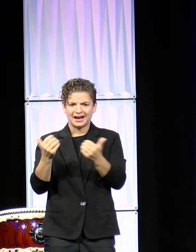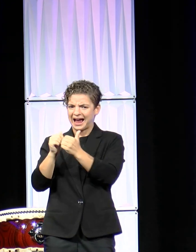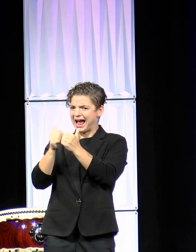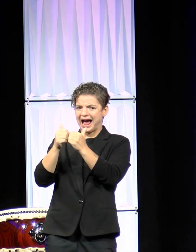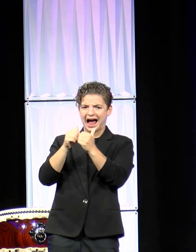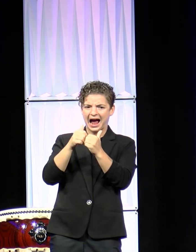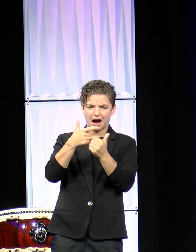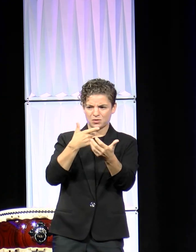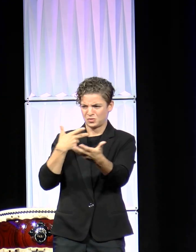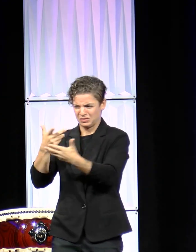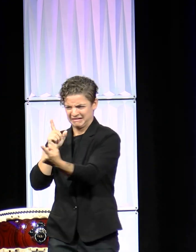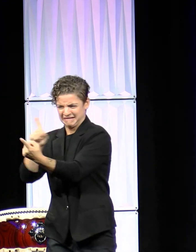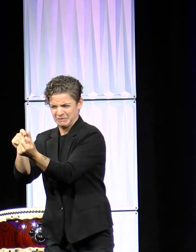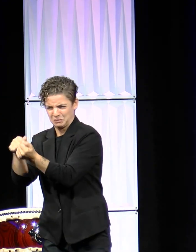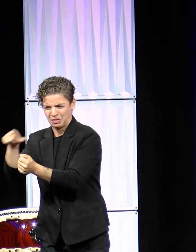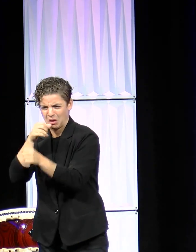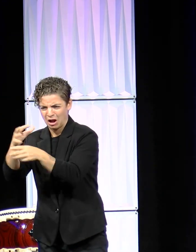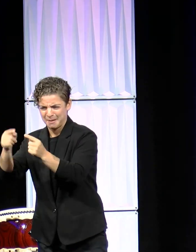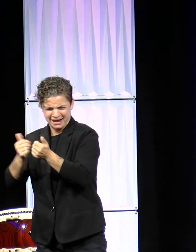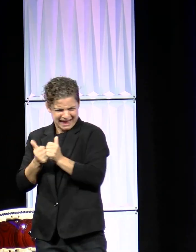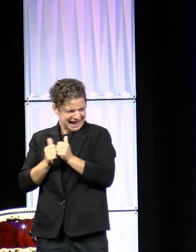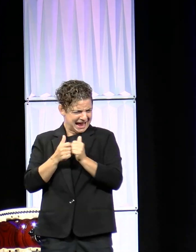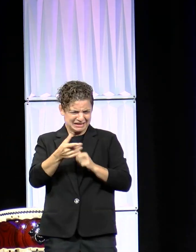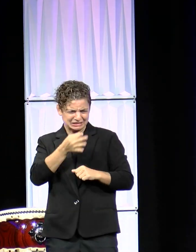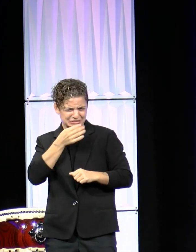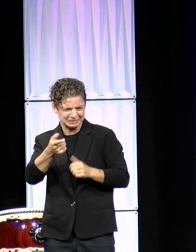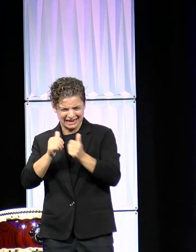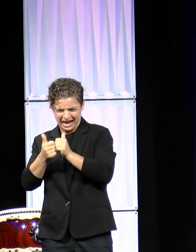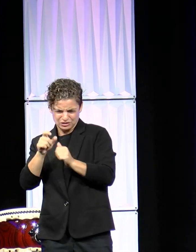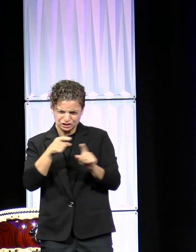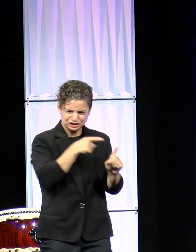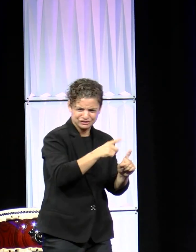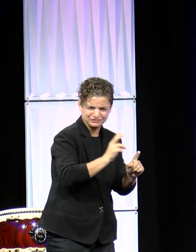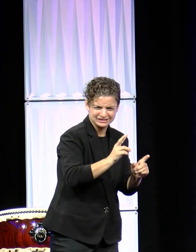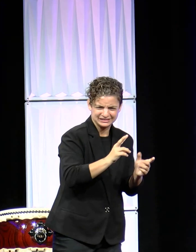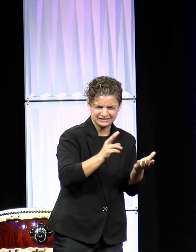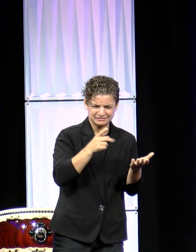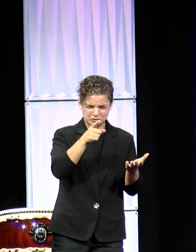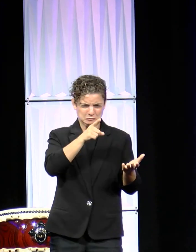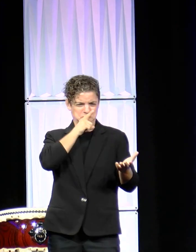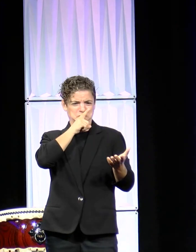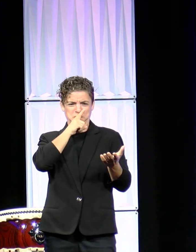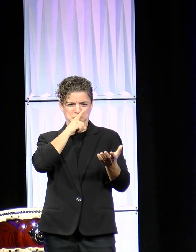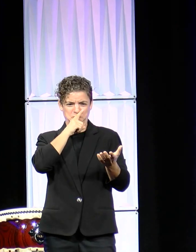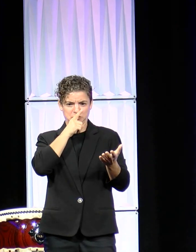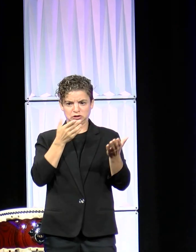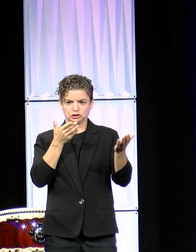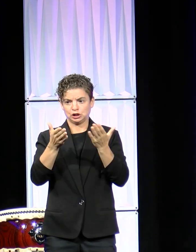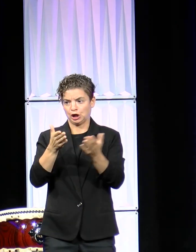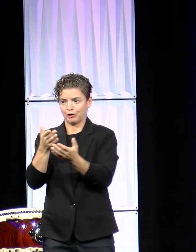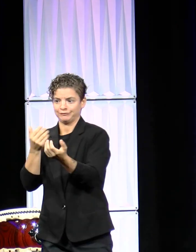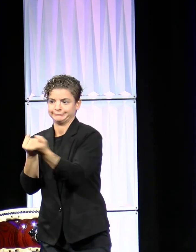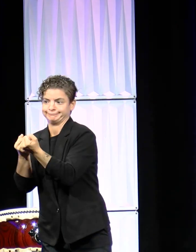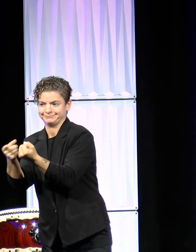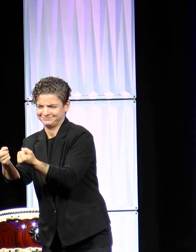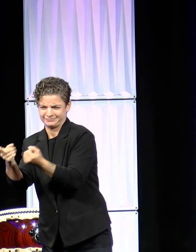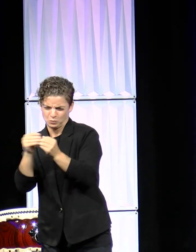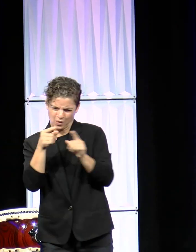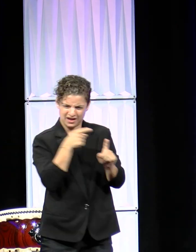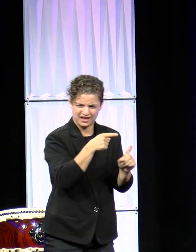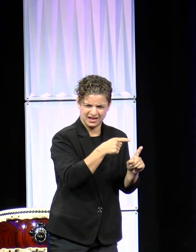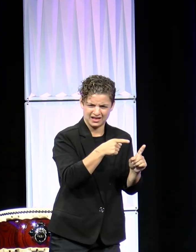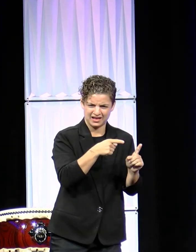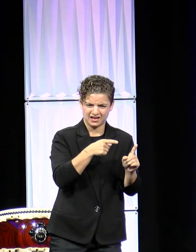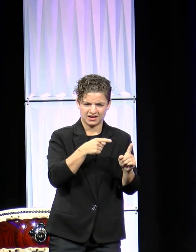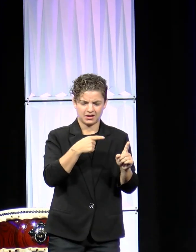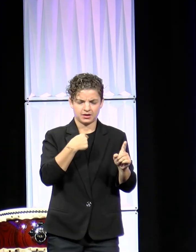This isn't what you said you wanted to do for a living. I remember speaking to a mentor who conceptualized it